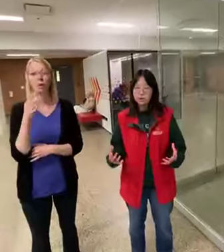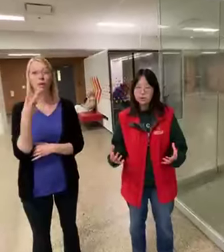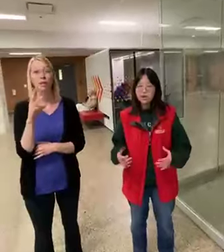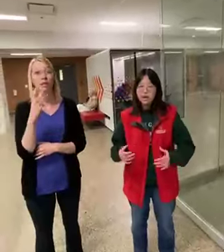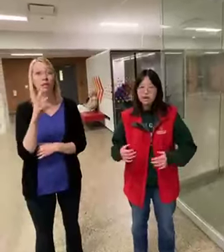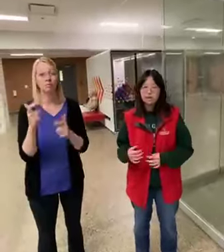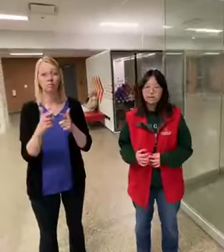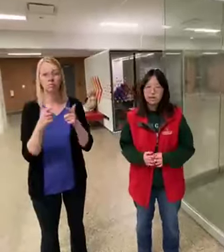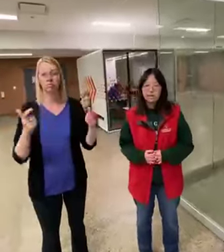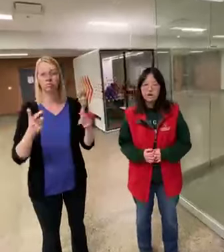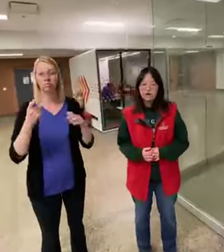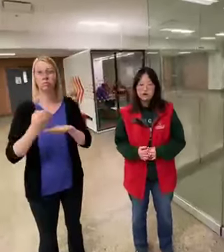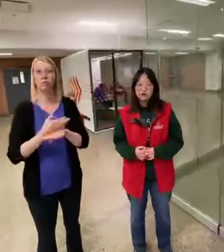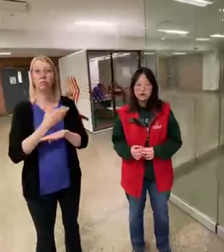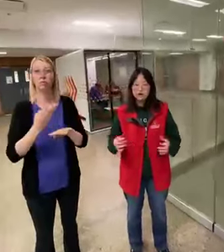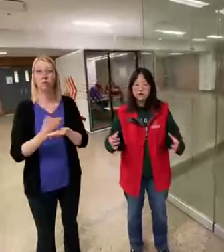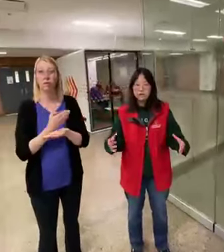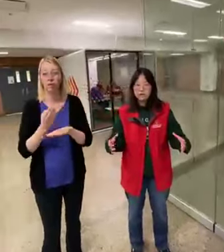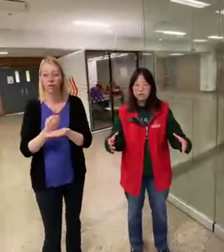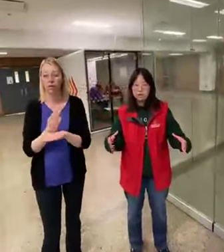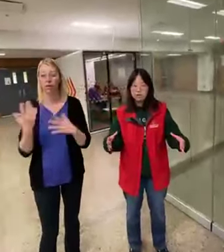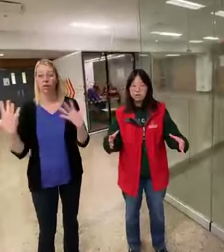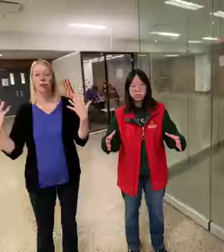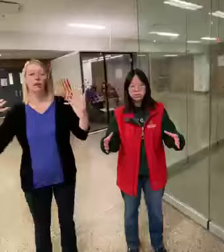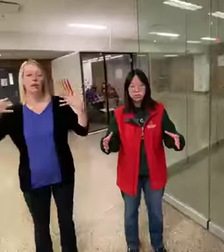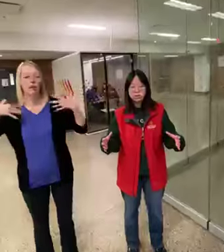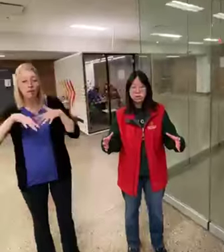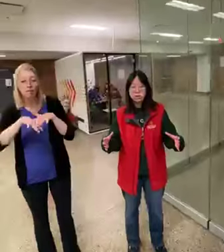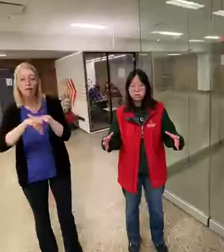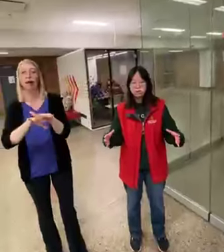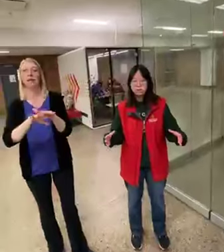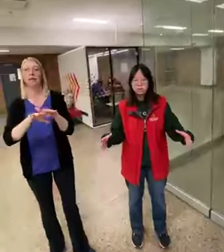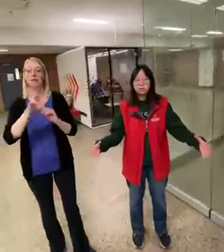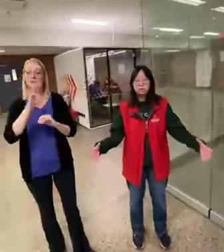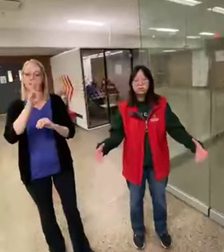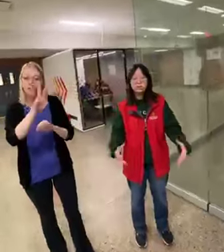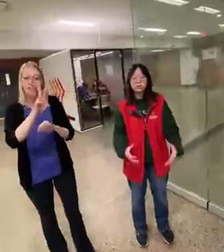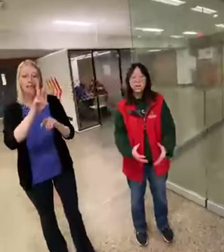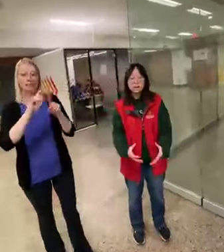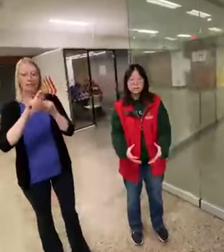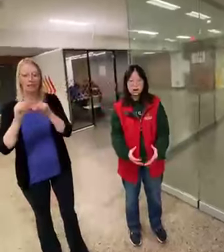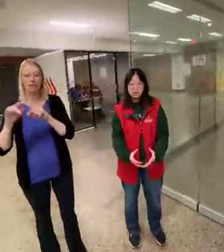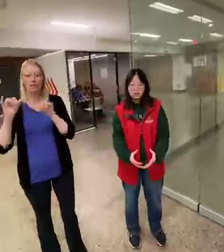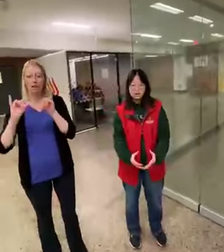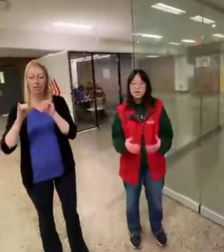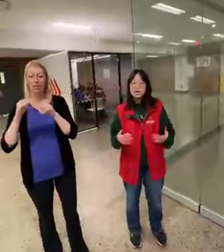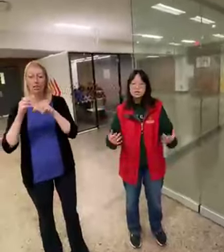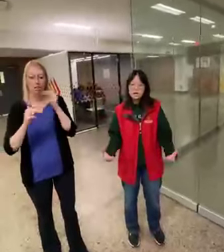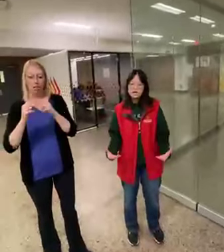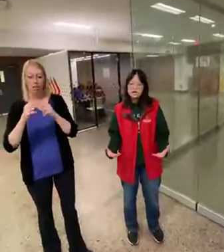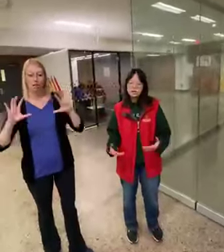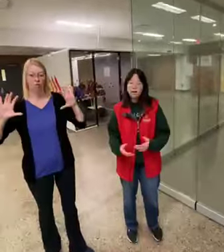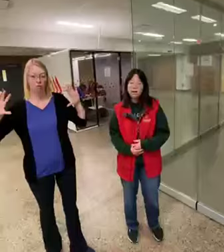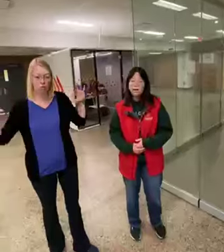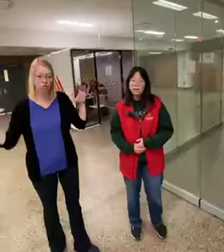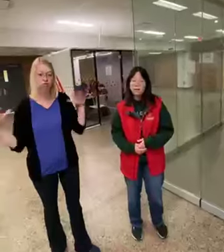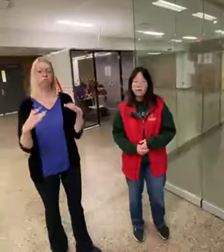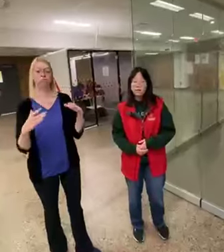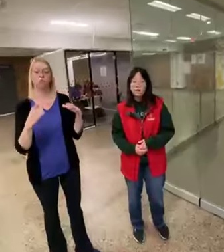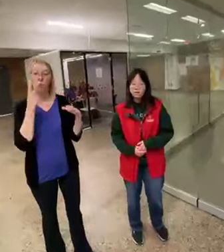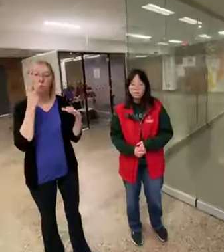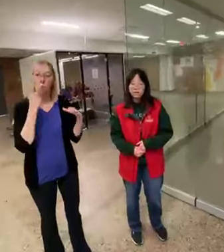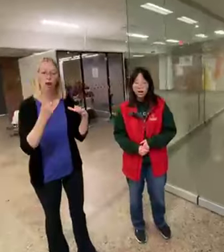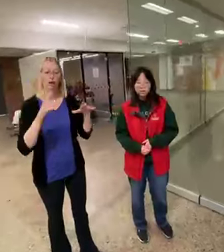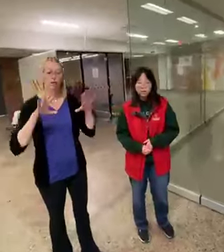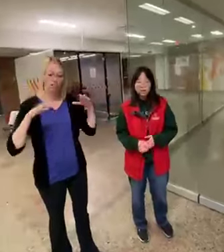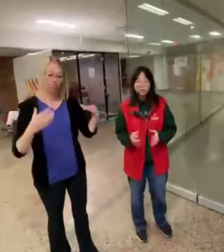big renovation that combined all of our six or so engineering buildings into one giant complex. So that's why we kind of call it